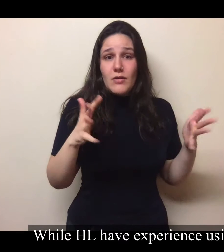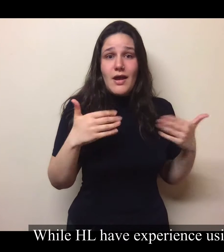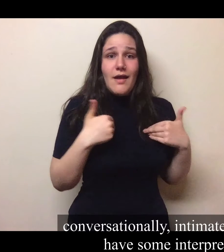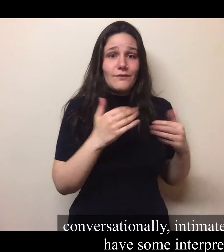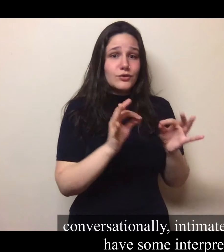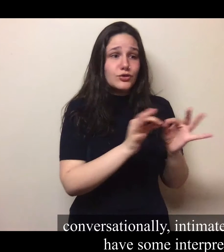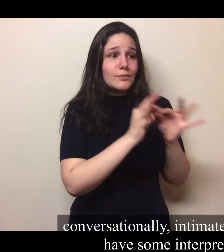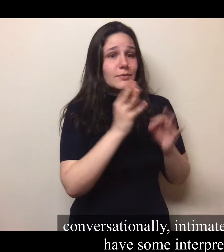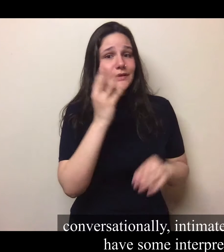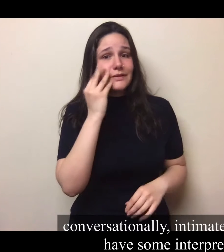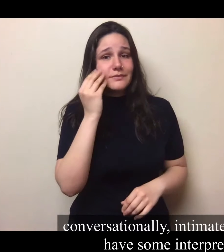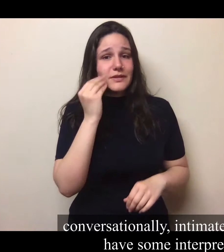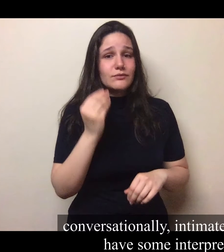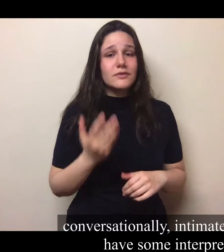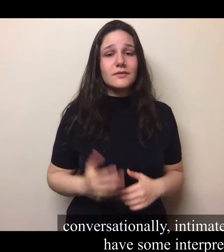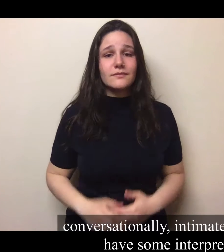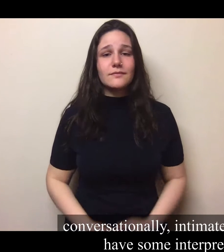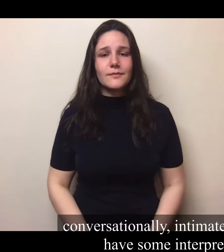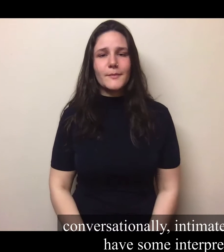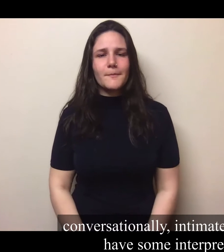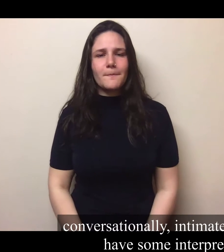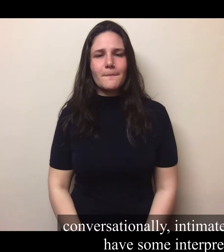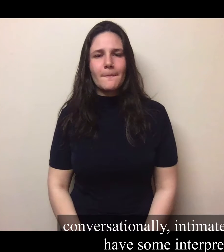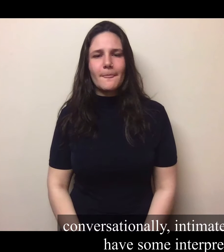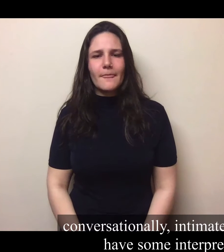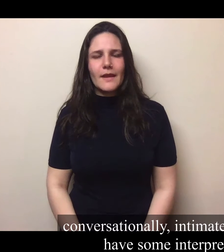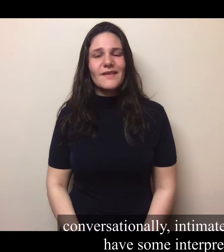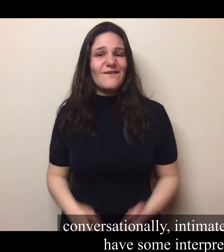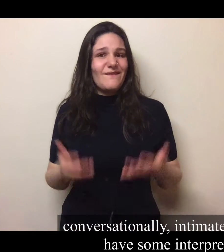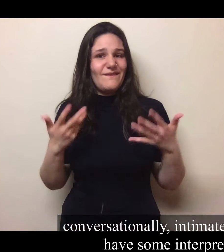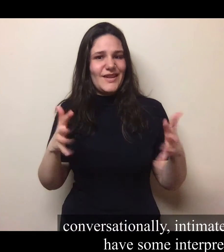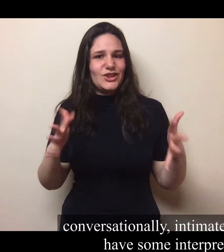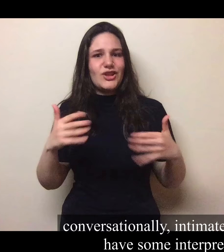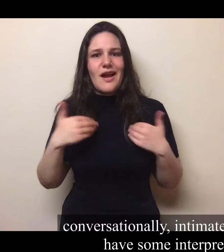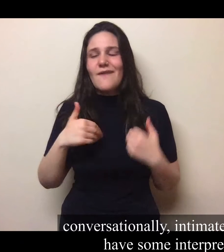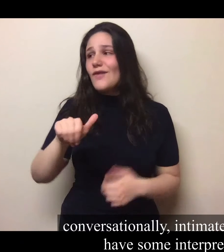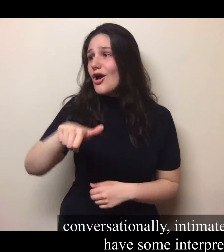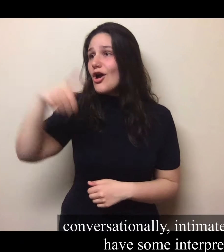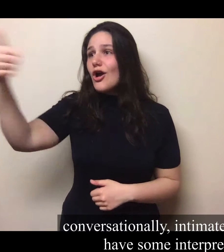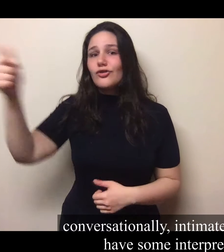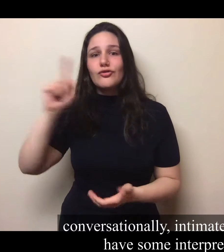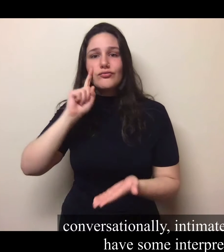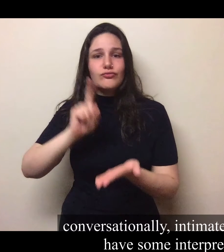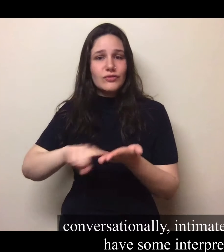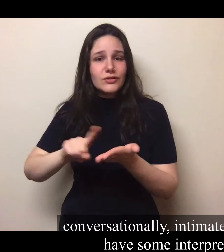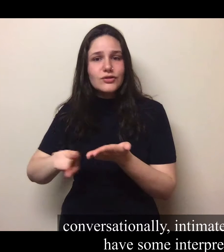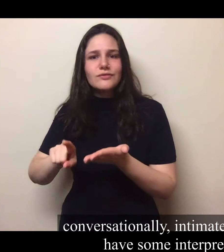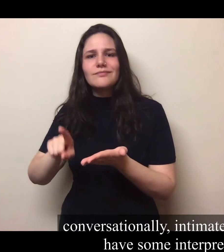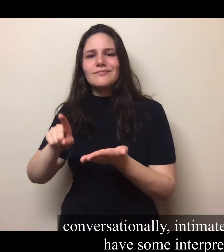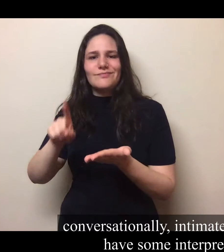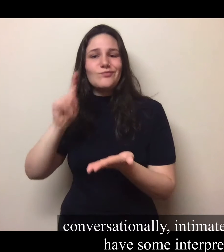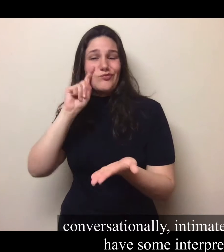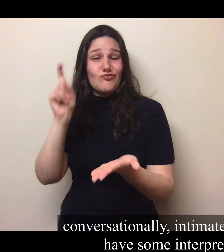settings, conversationally, intimately, and they might already have some interpreting life experience.